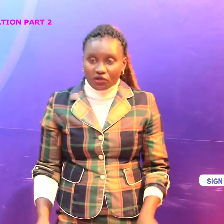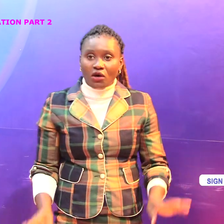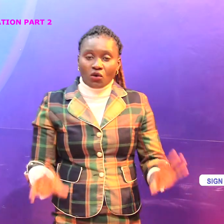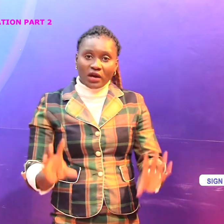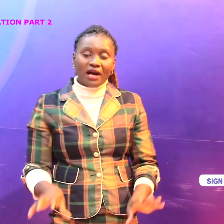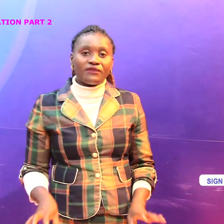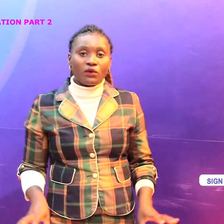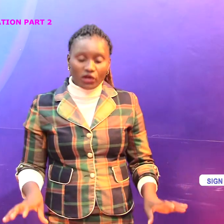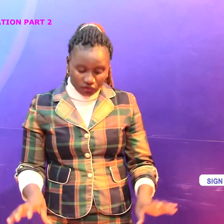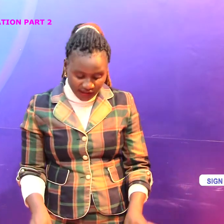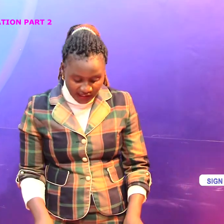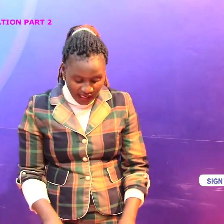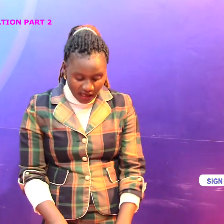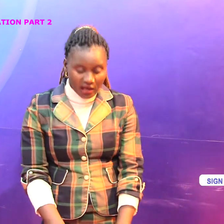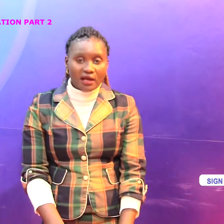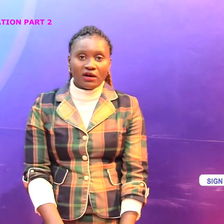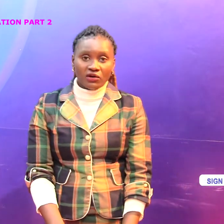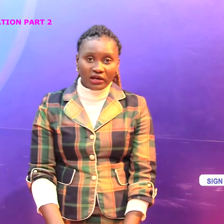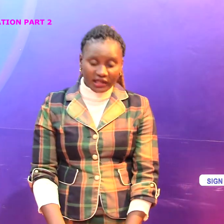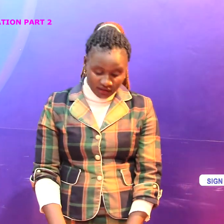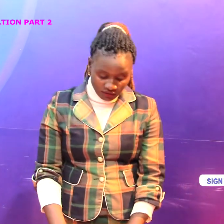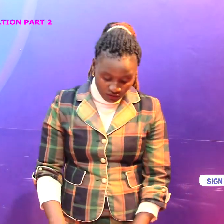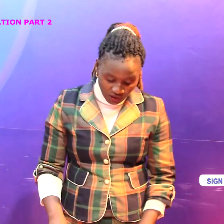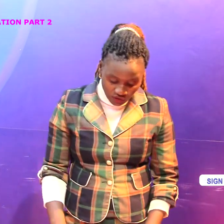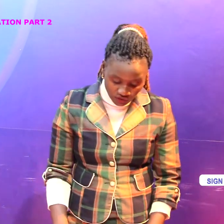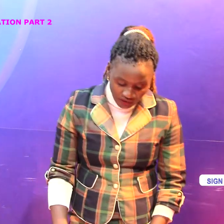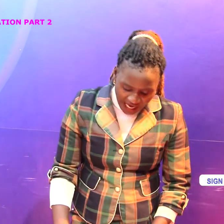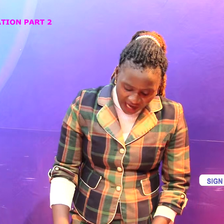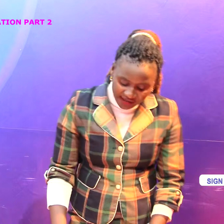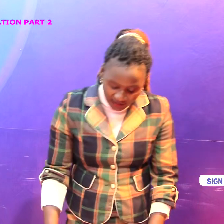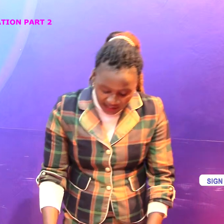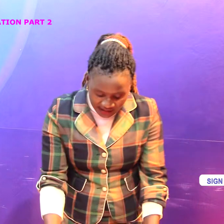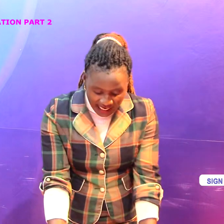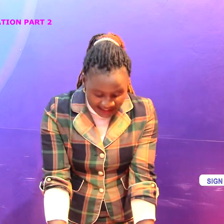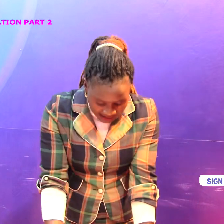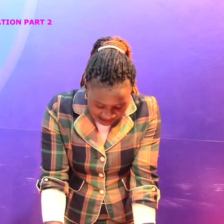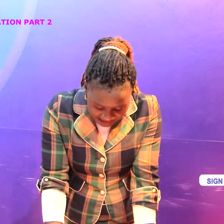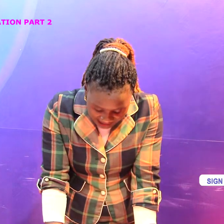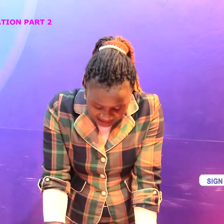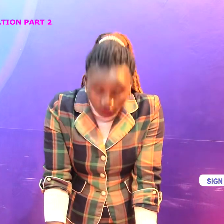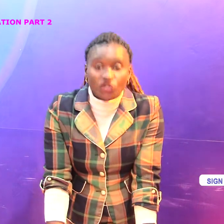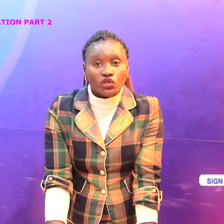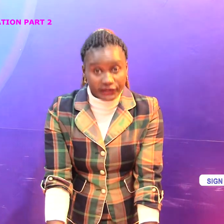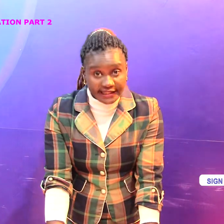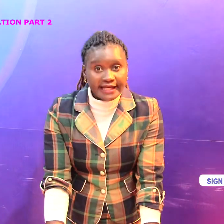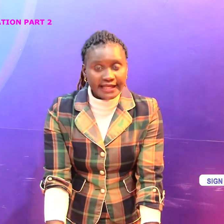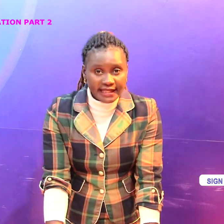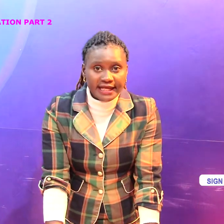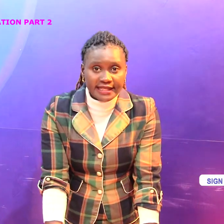So, we have the questions here. On our next, we are going to asking and answering signed questions in Kenya